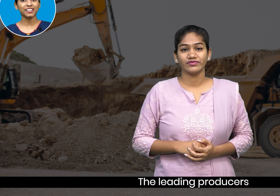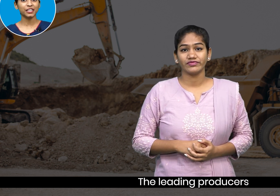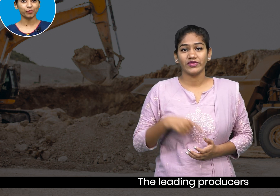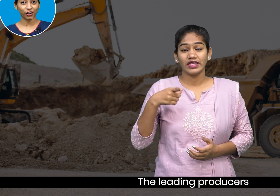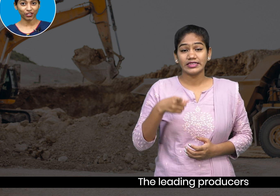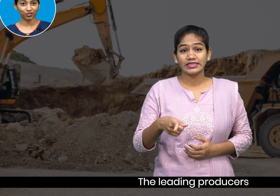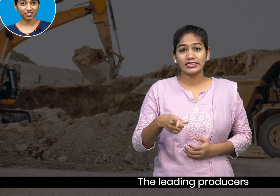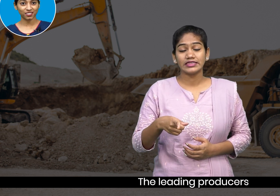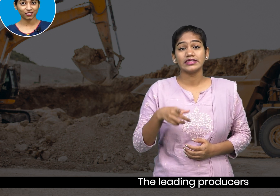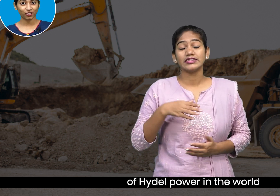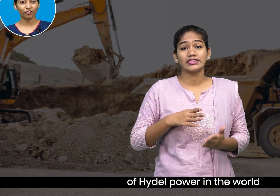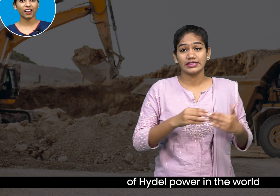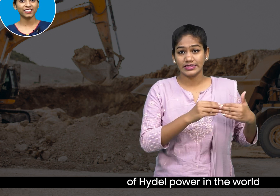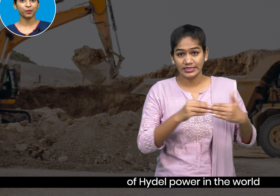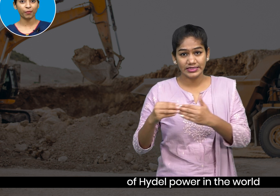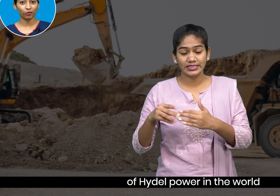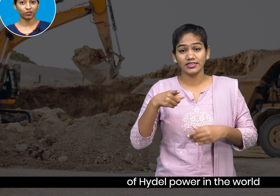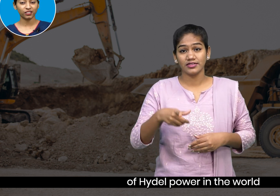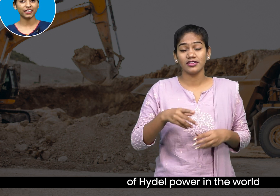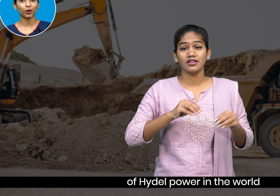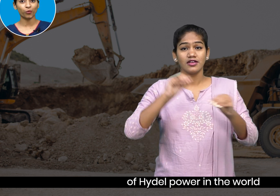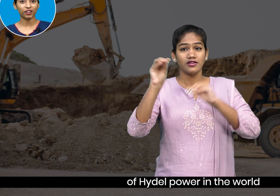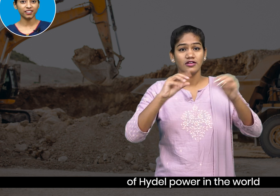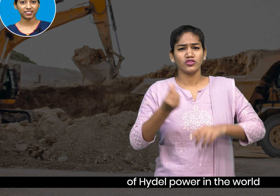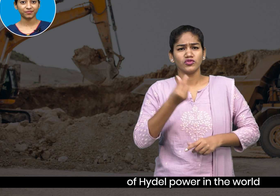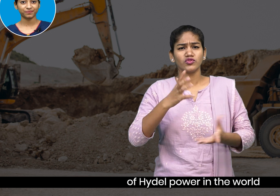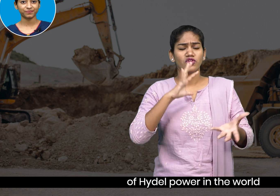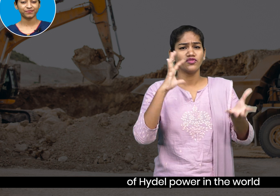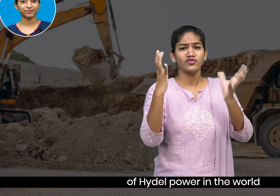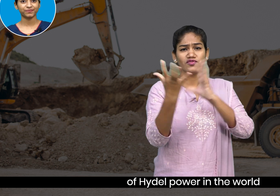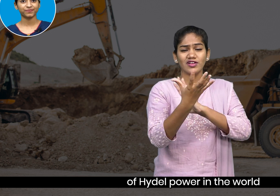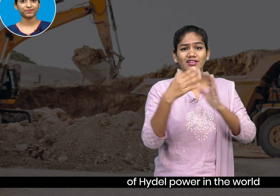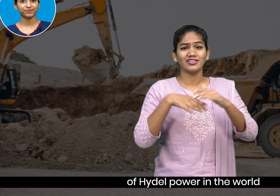The leading producers of tidal power in the world